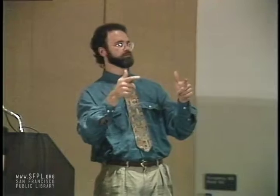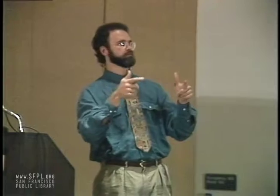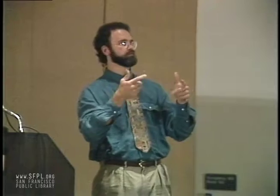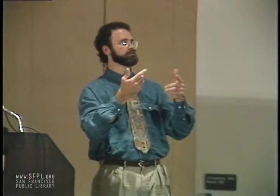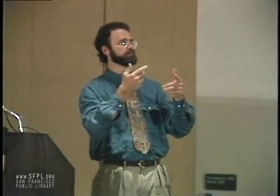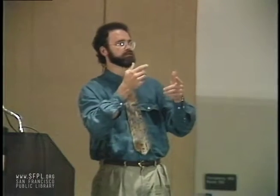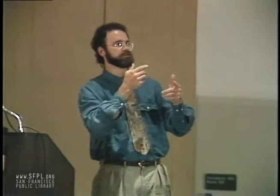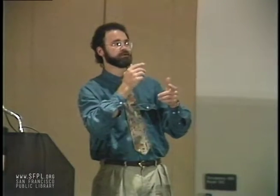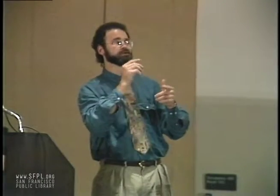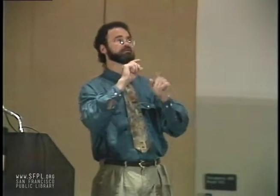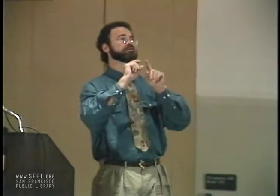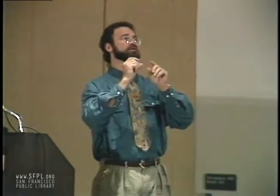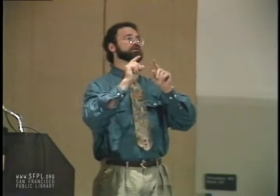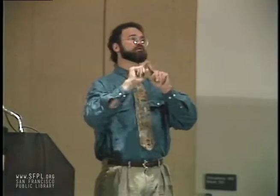are not completely accessible